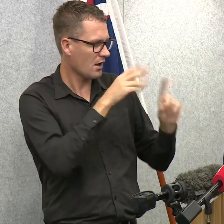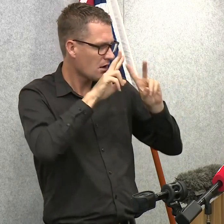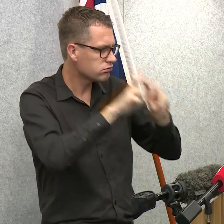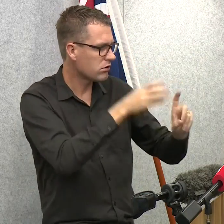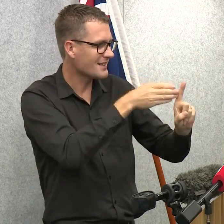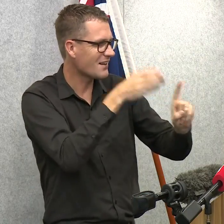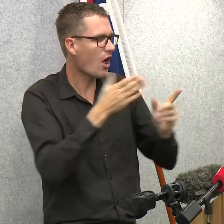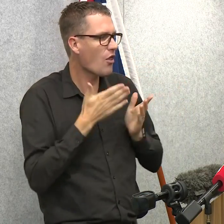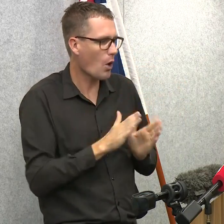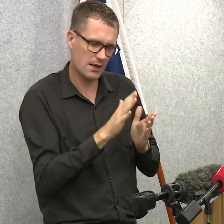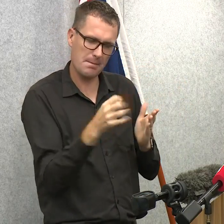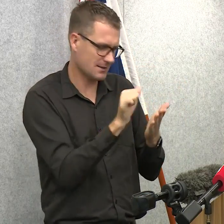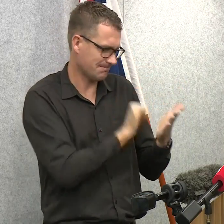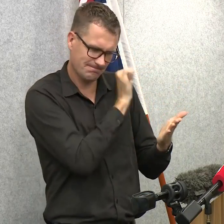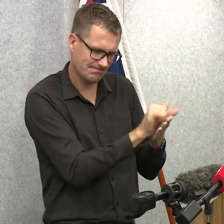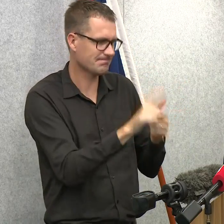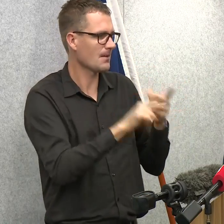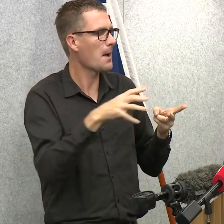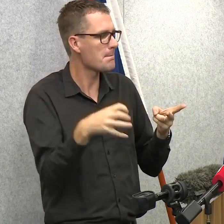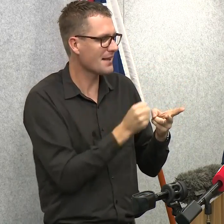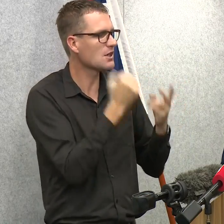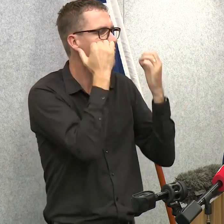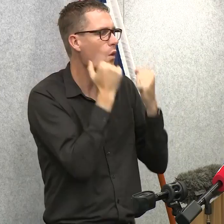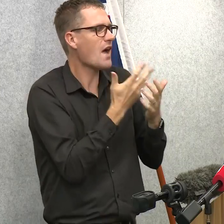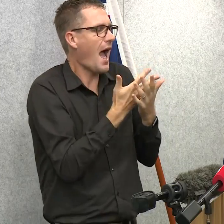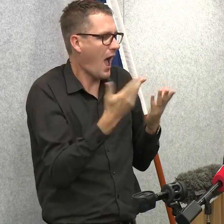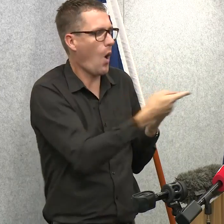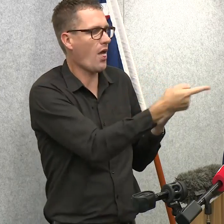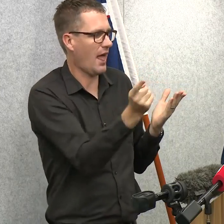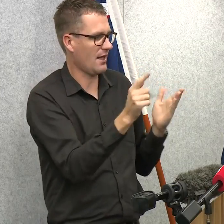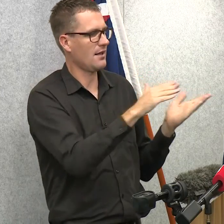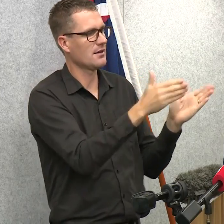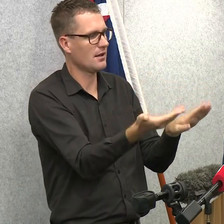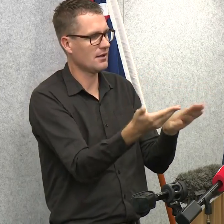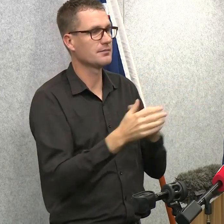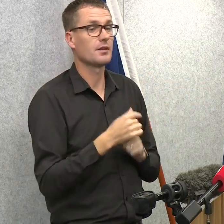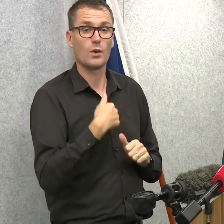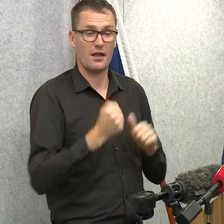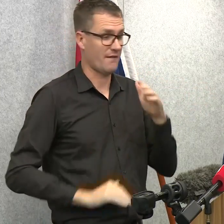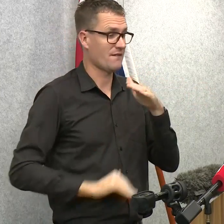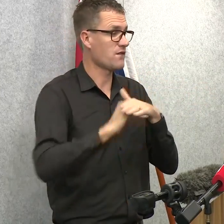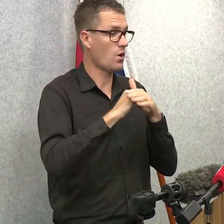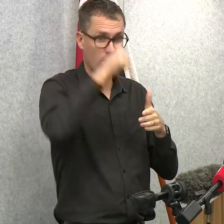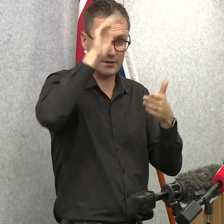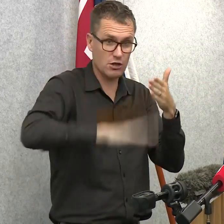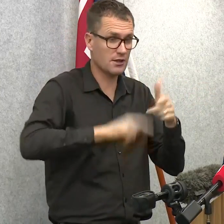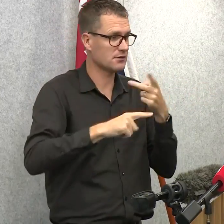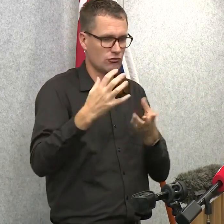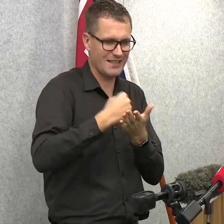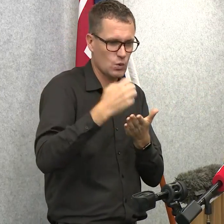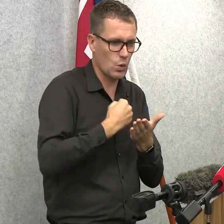We have to prove cause of death. We've got all the expertise and resource required. We're doing it